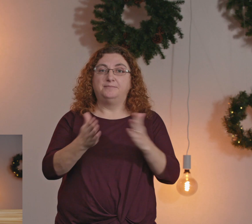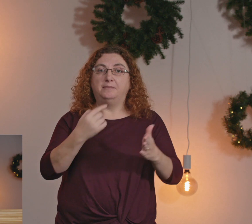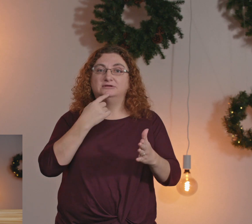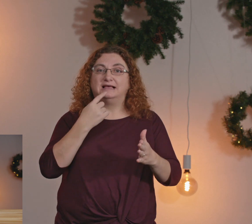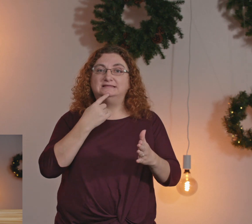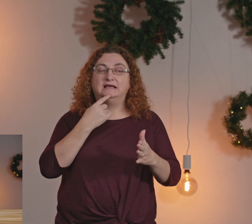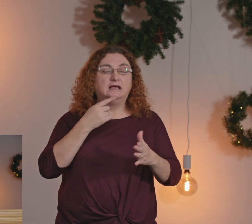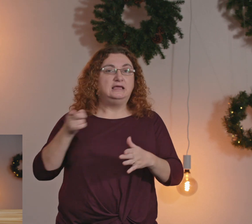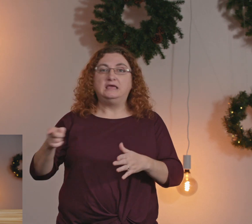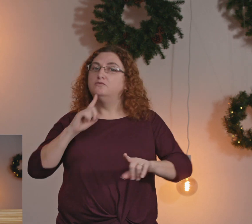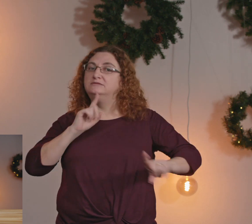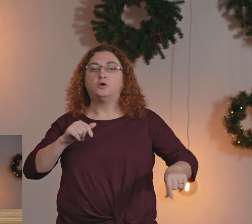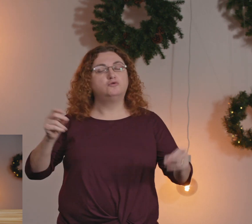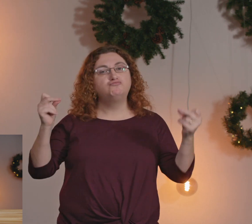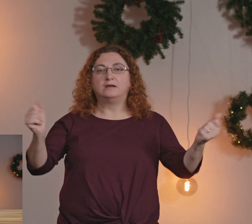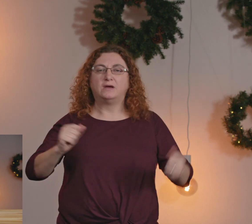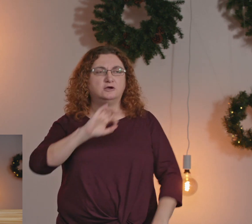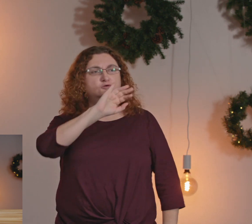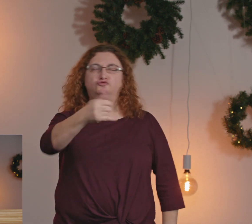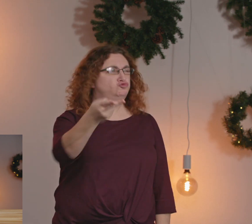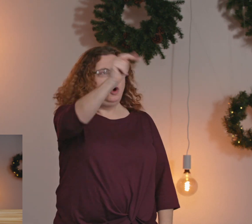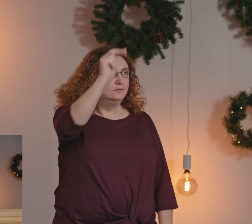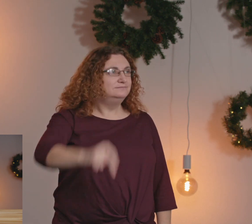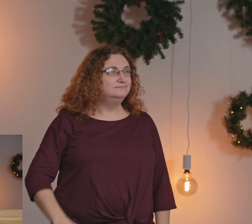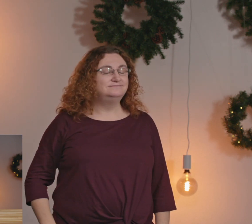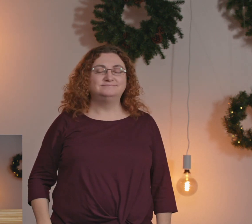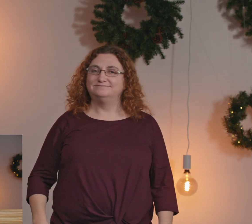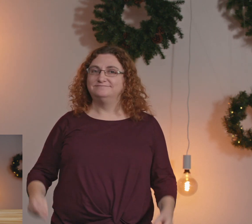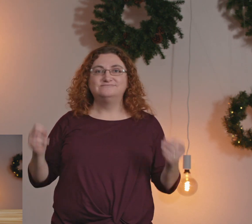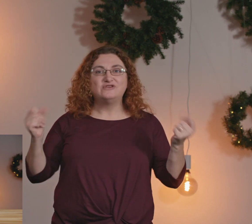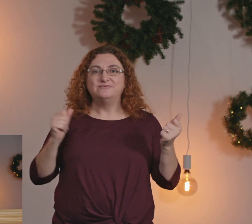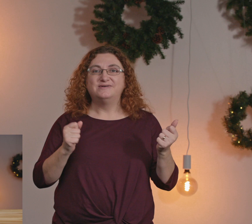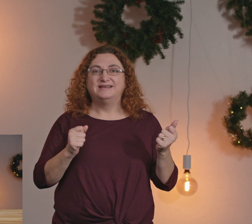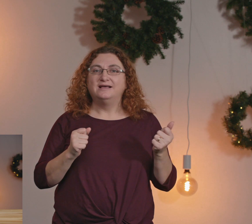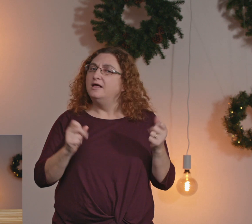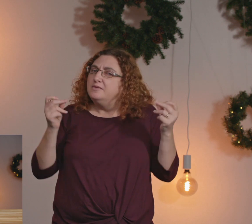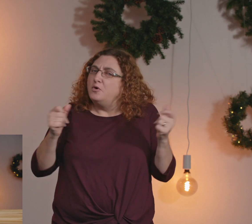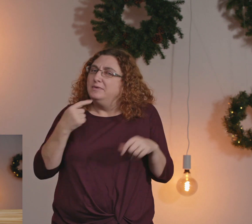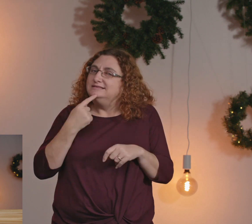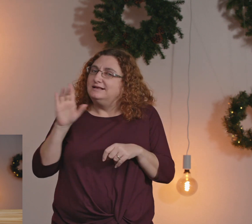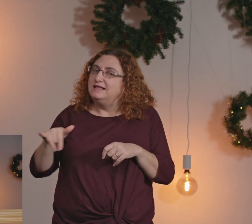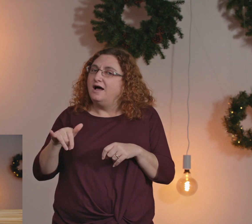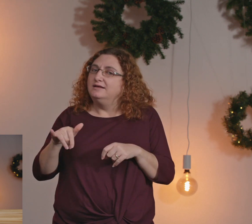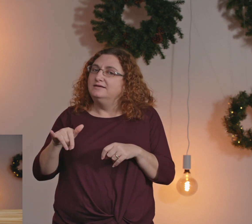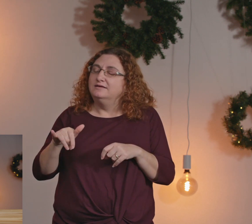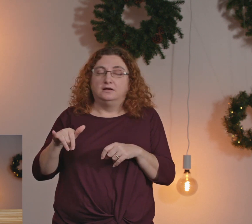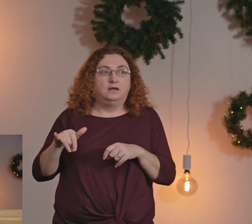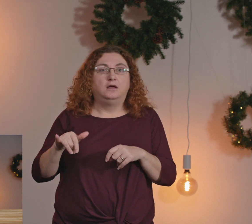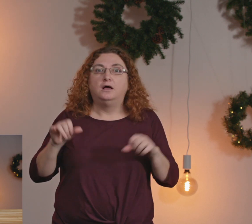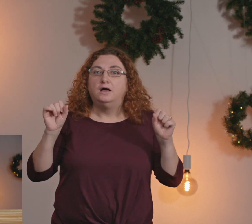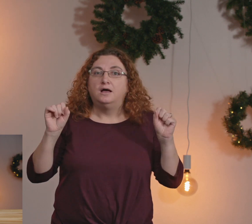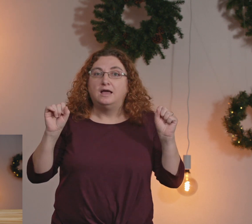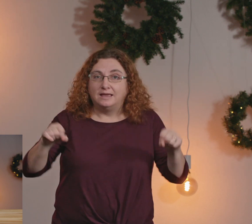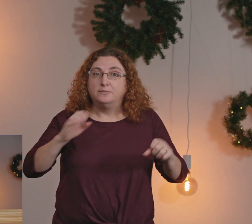John! He's adamant that the name be John. And the moment he says that, his mouth is freed up.